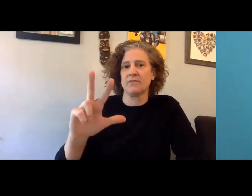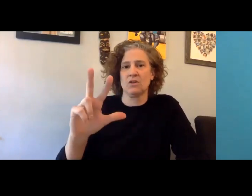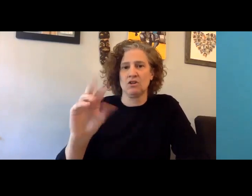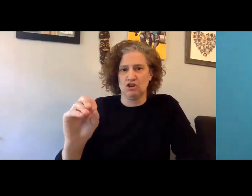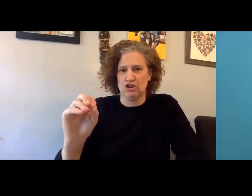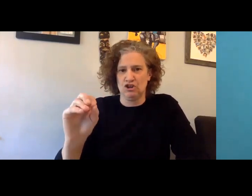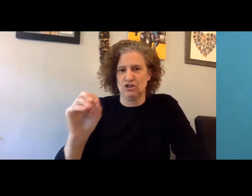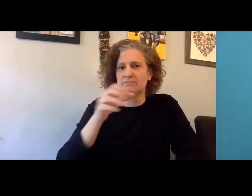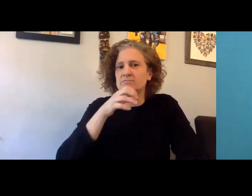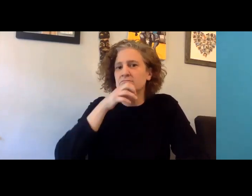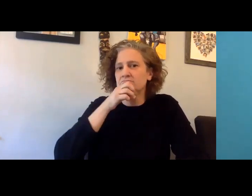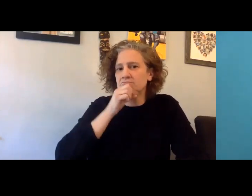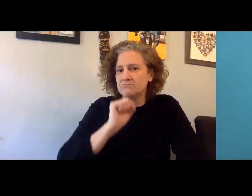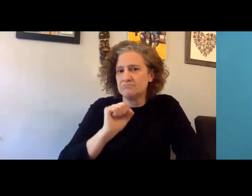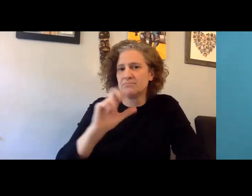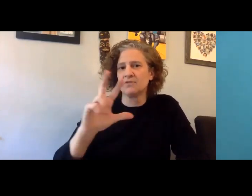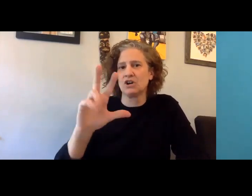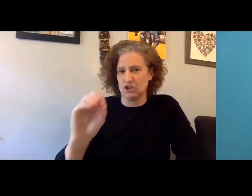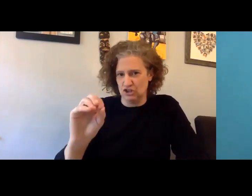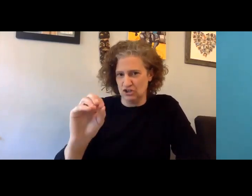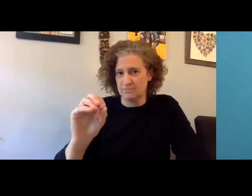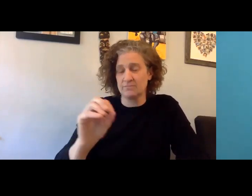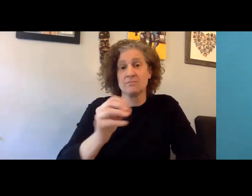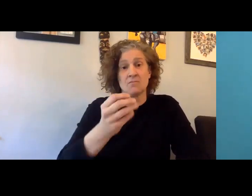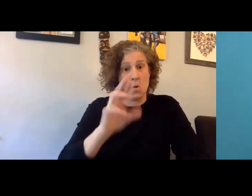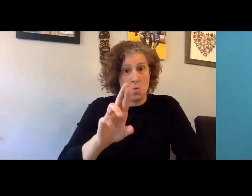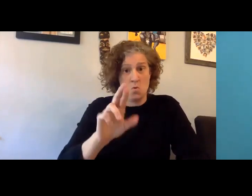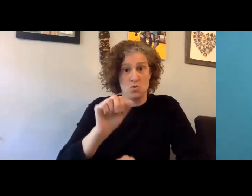say age 30,